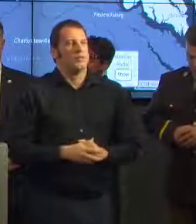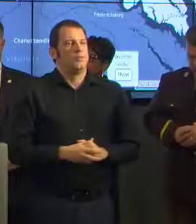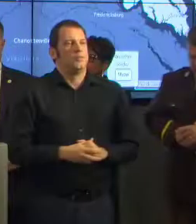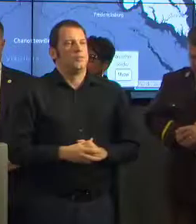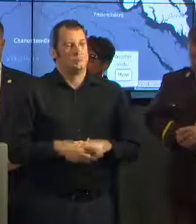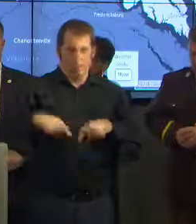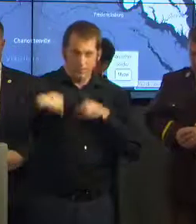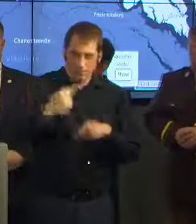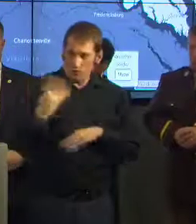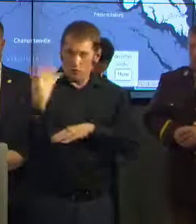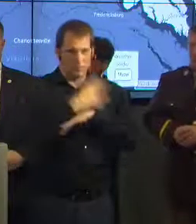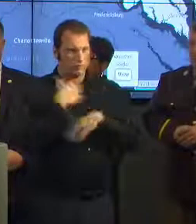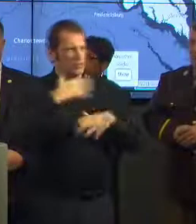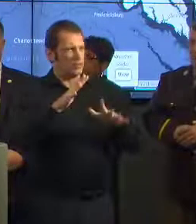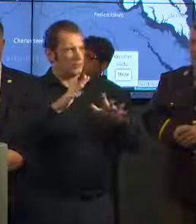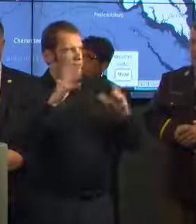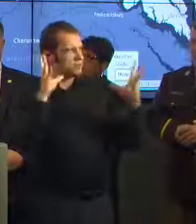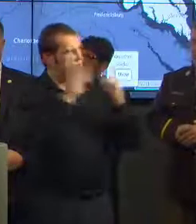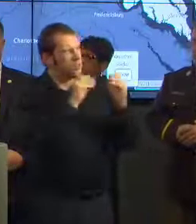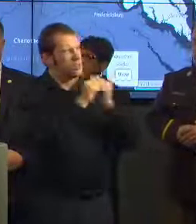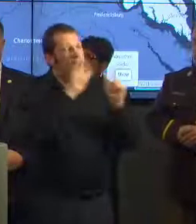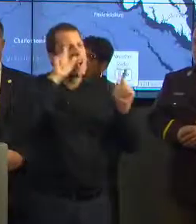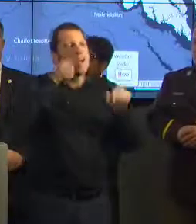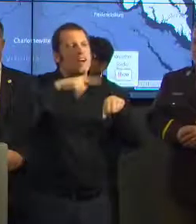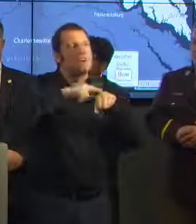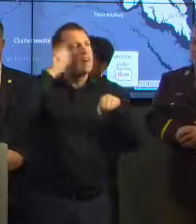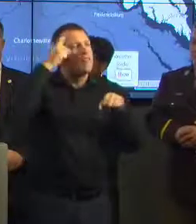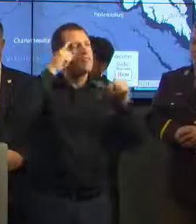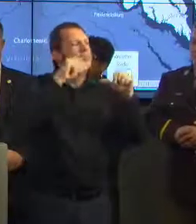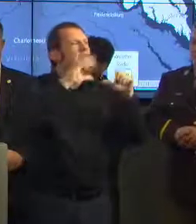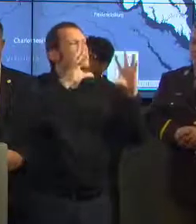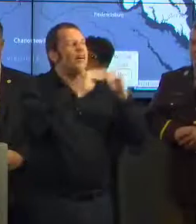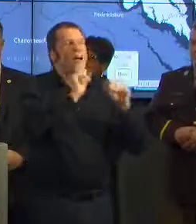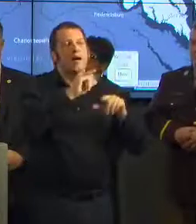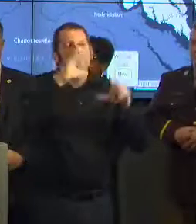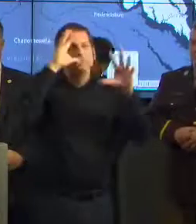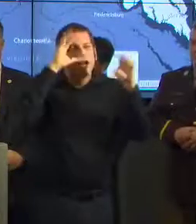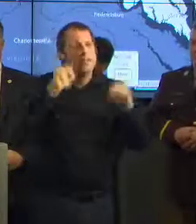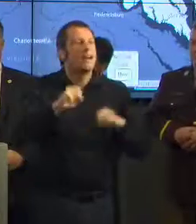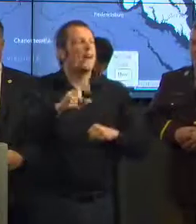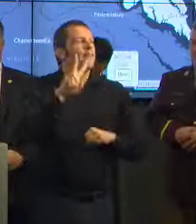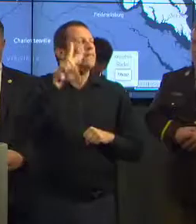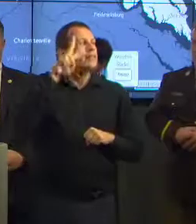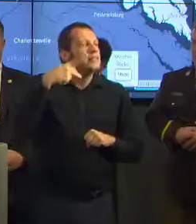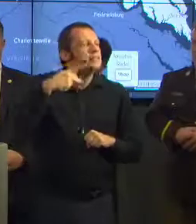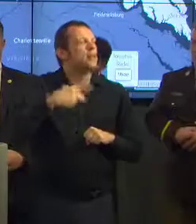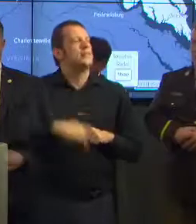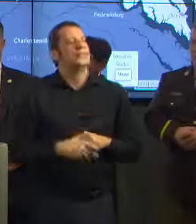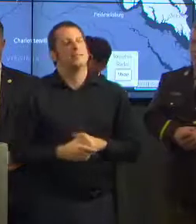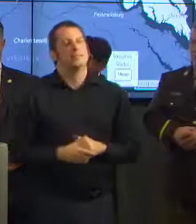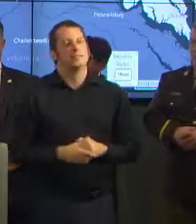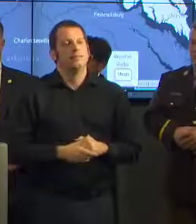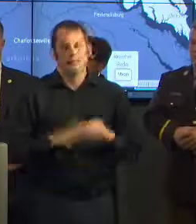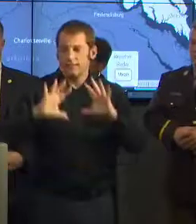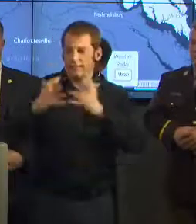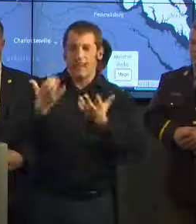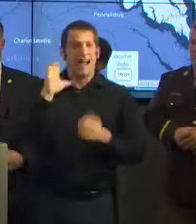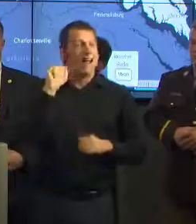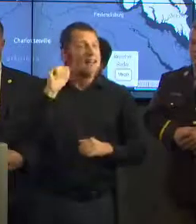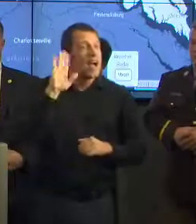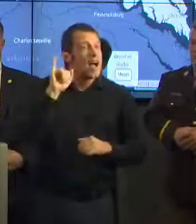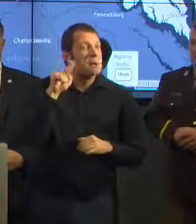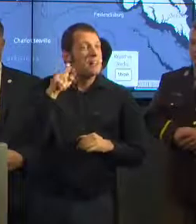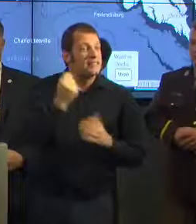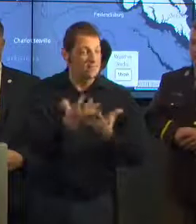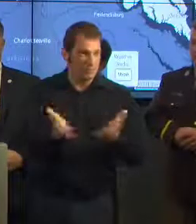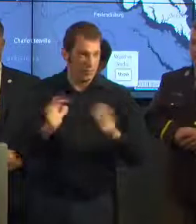meeting with the president, the vice president, most of the cabinet, and senior staff, and this was certainly one of the issues that we talked about